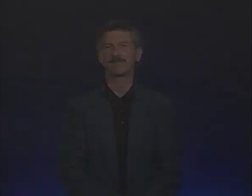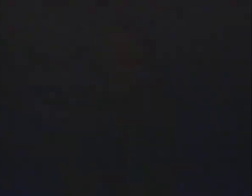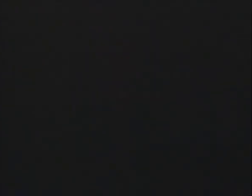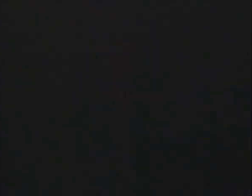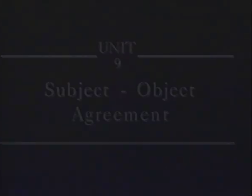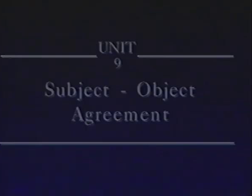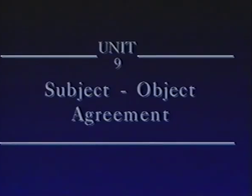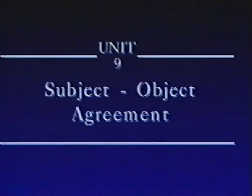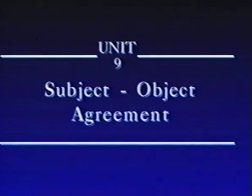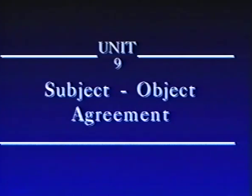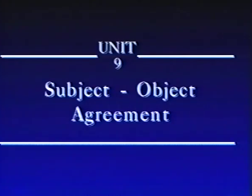used.